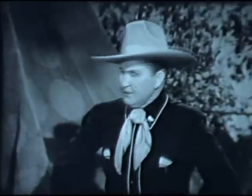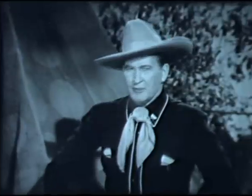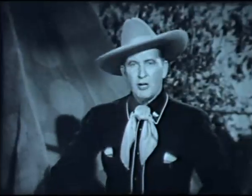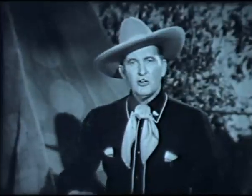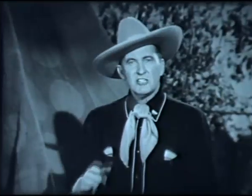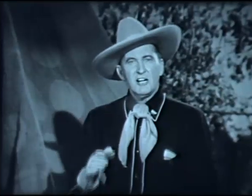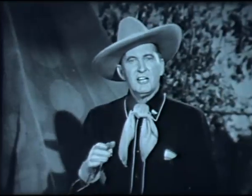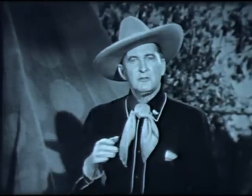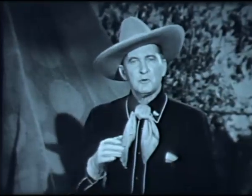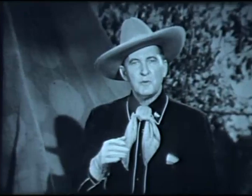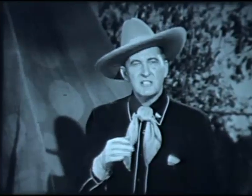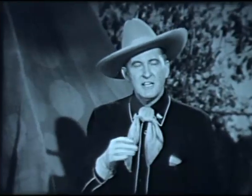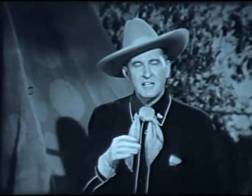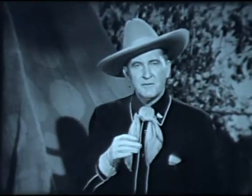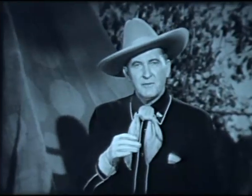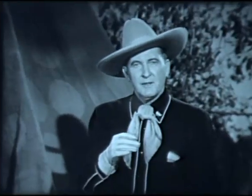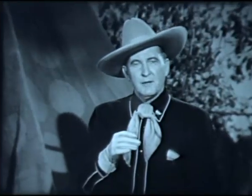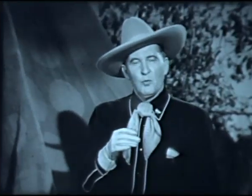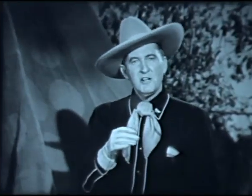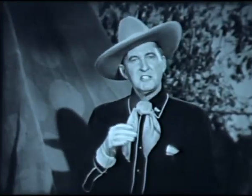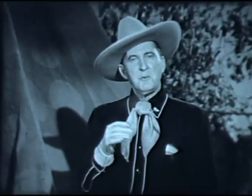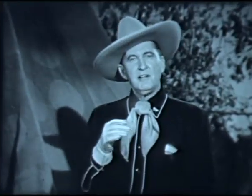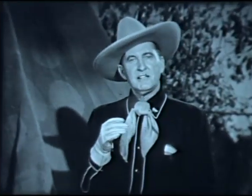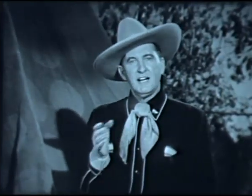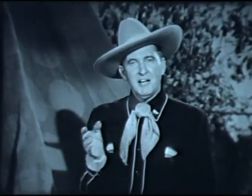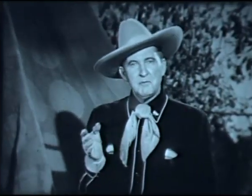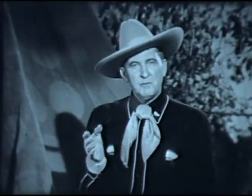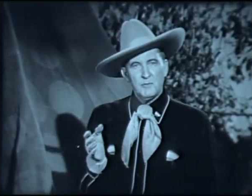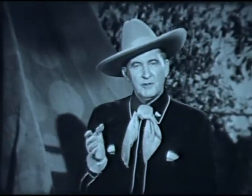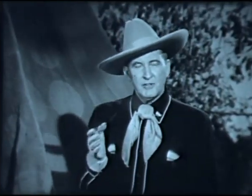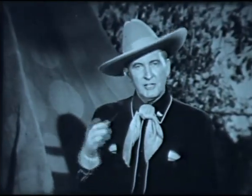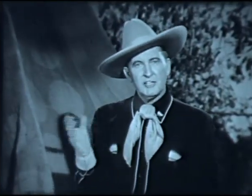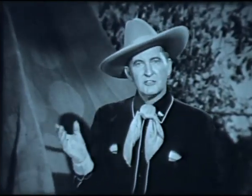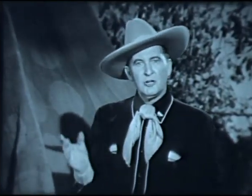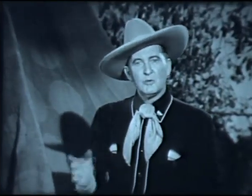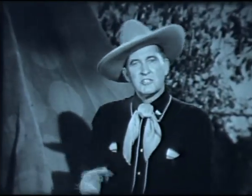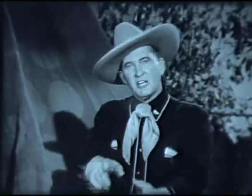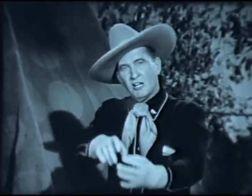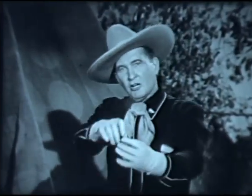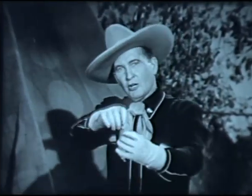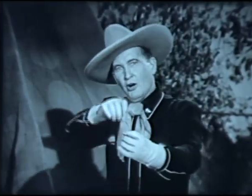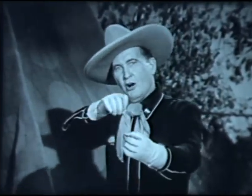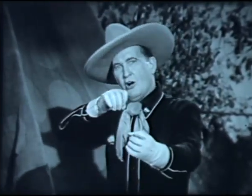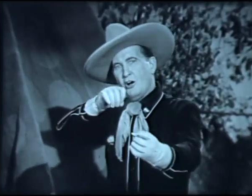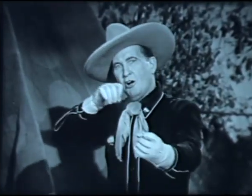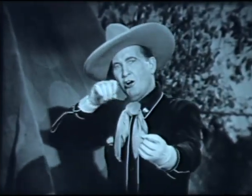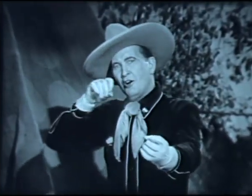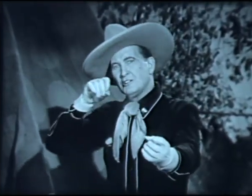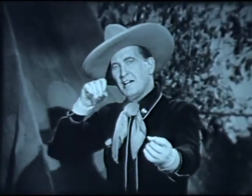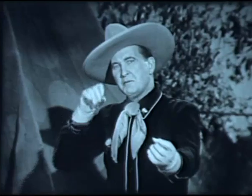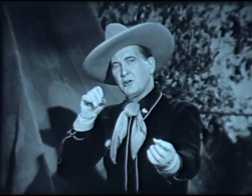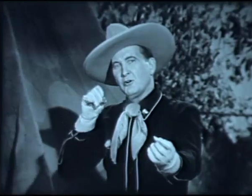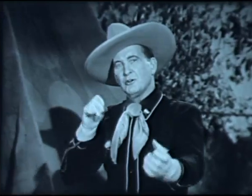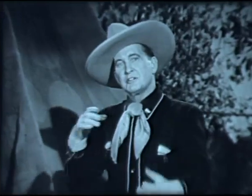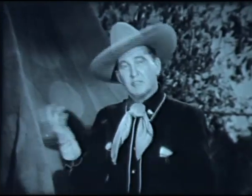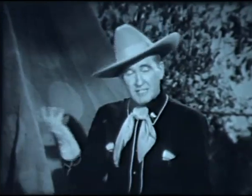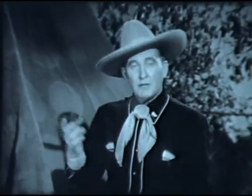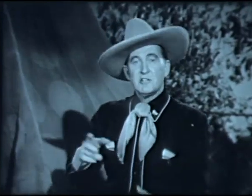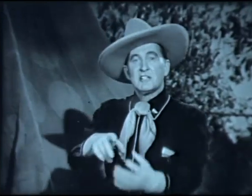And they all start out when we say, once upon a time, the Indians always say, long time ago. So that's how we